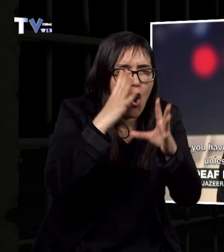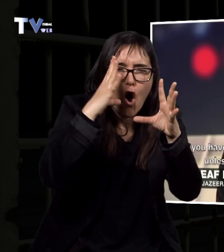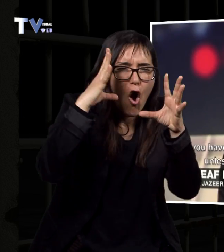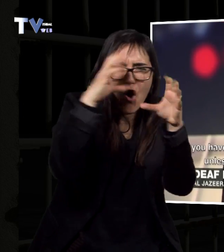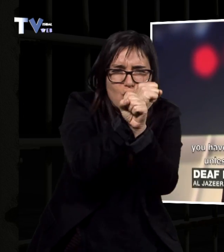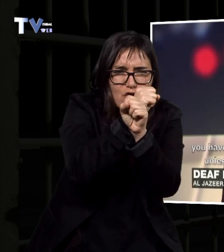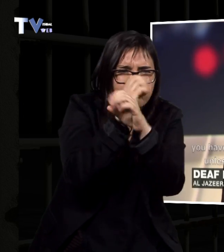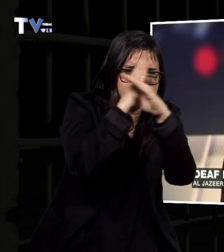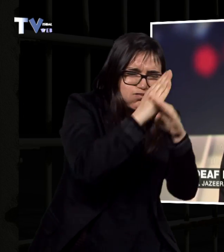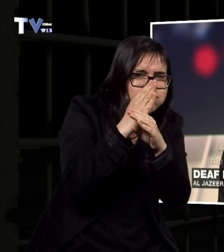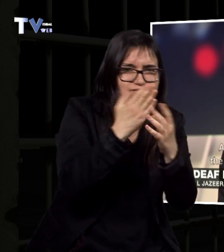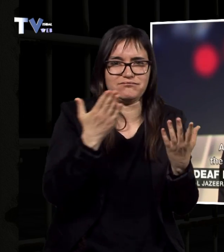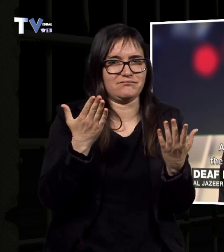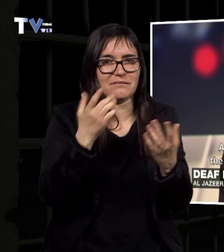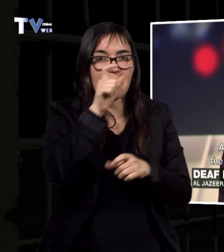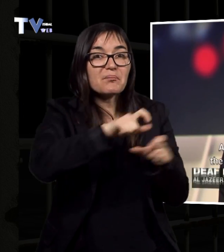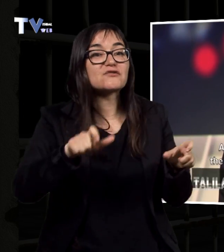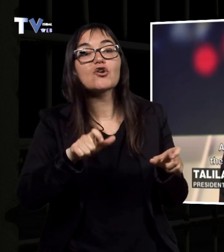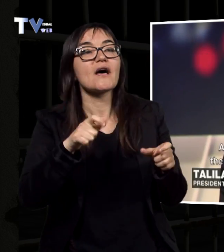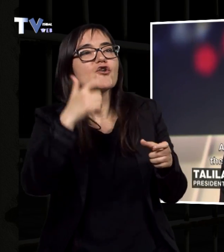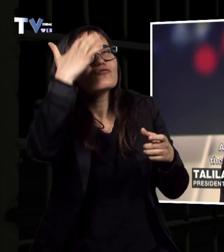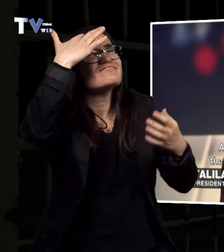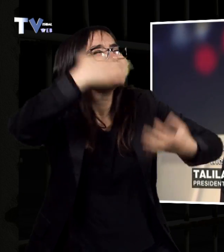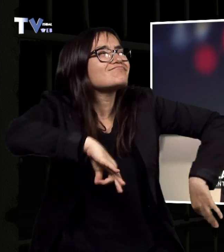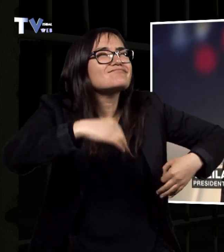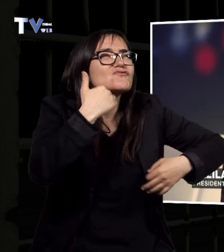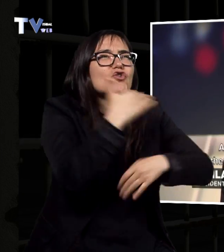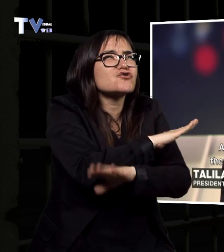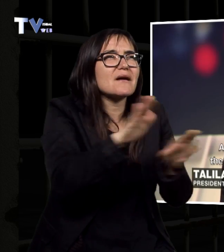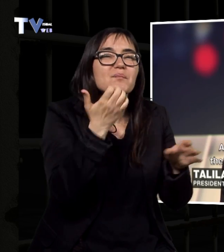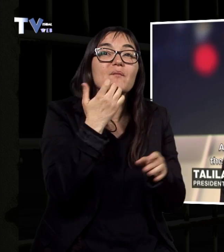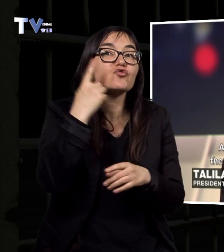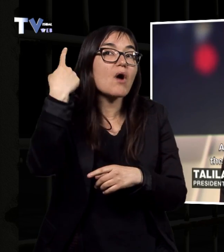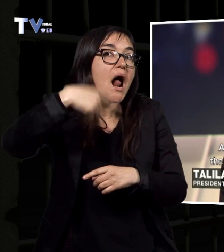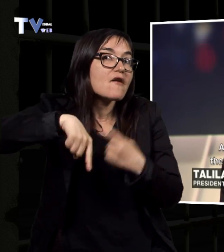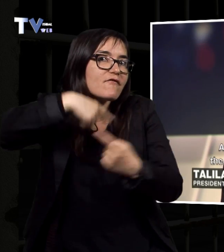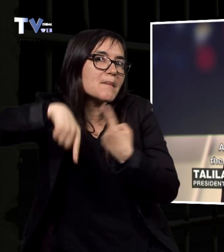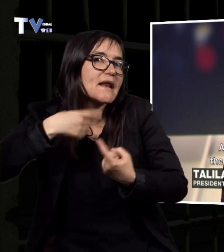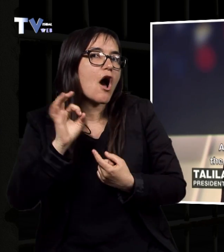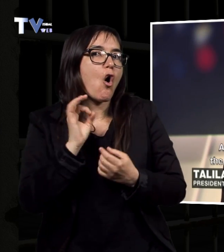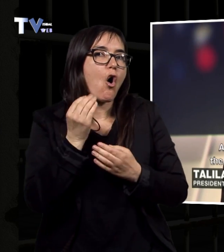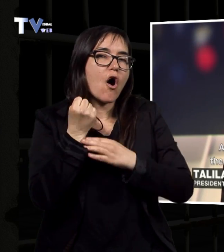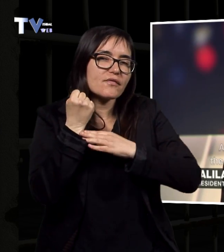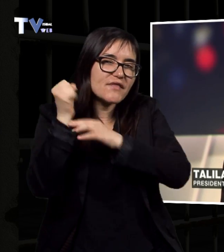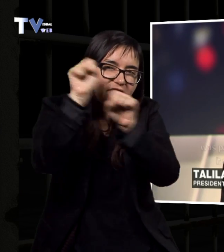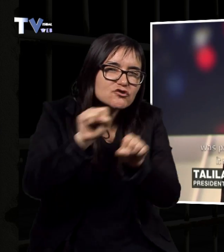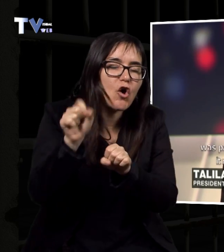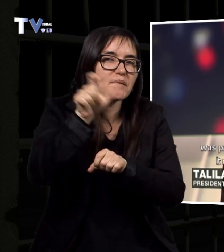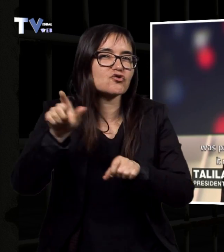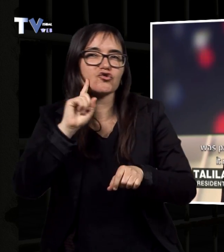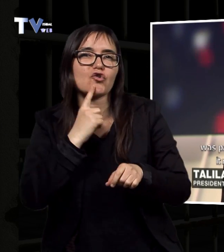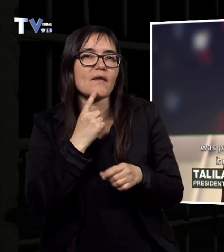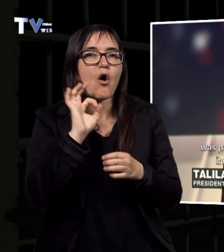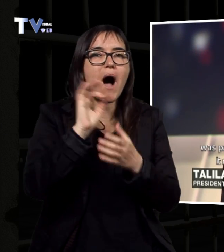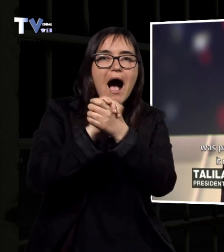or an attorney. And then there are also litigation laws, the Prison Litigation Reform Act, which was passed by our Congress in 1995,